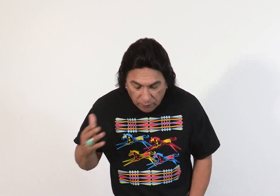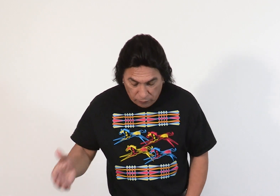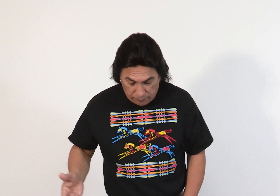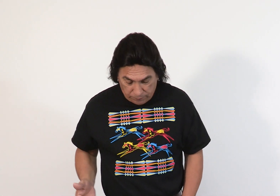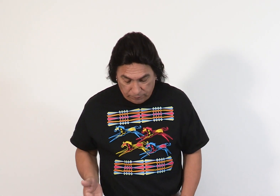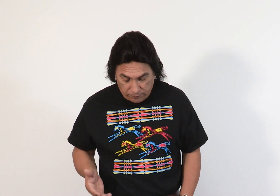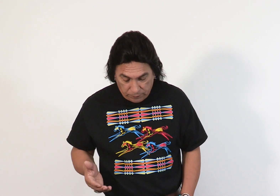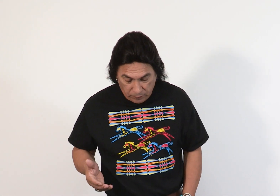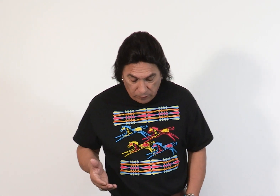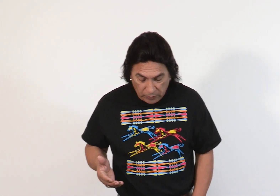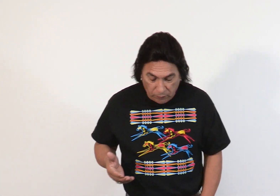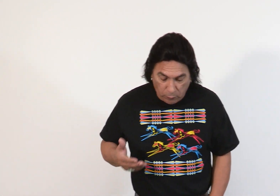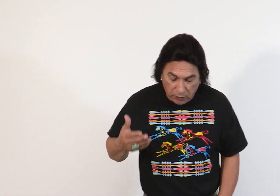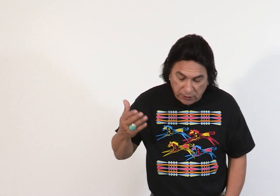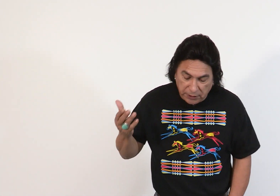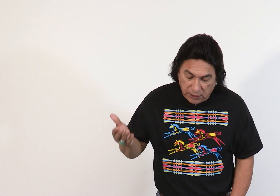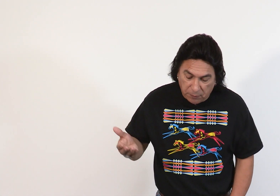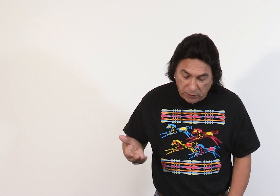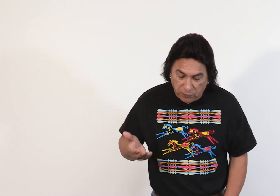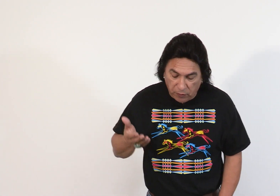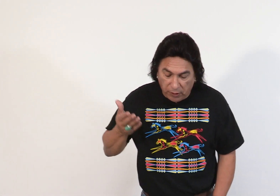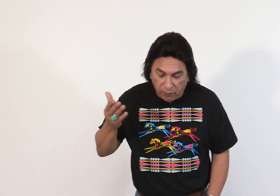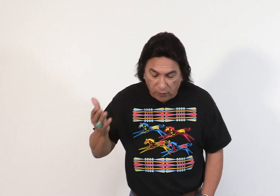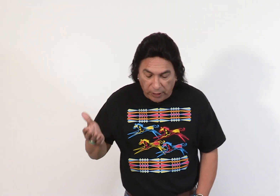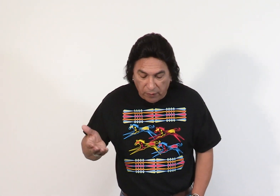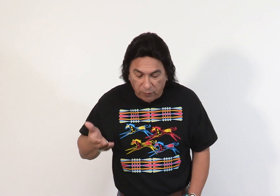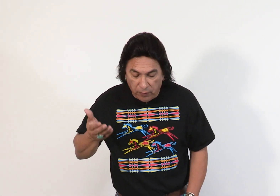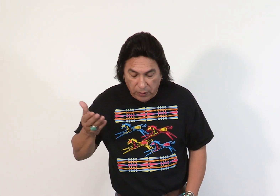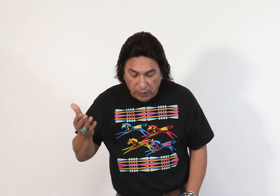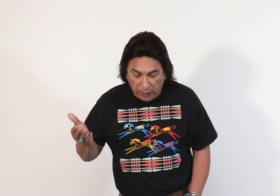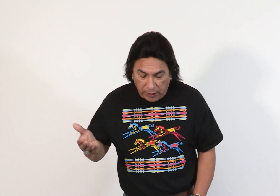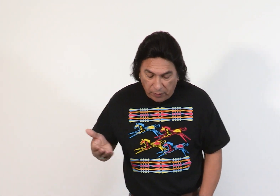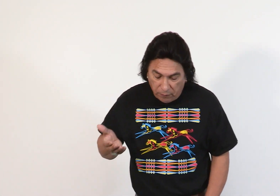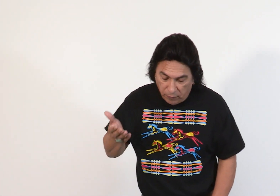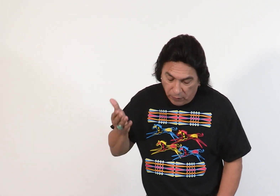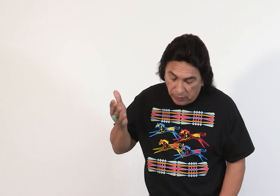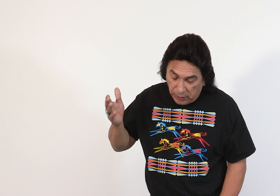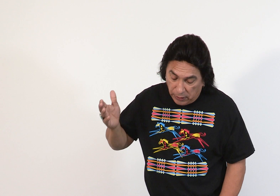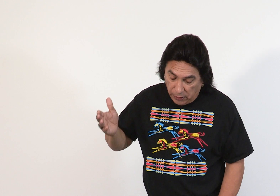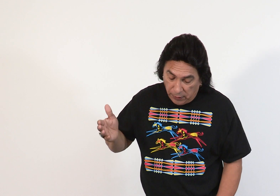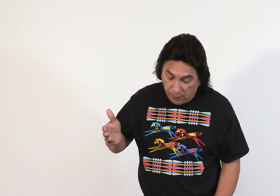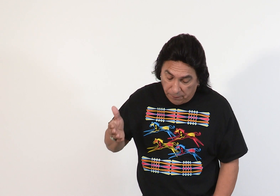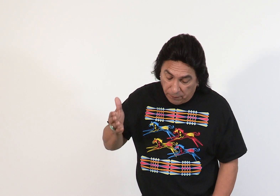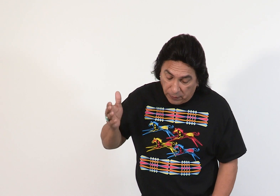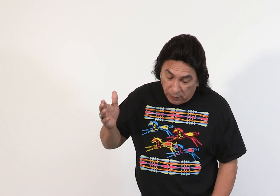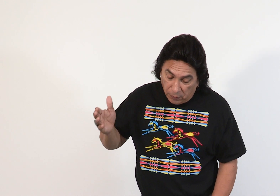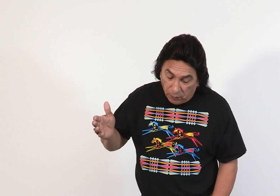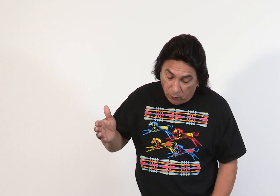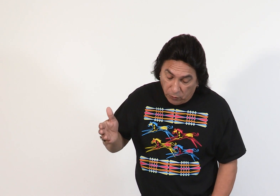forever. If we want to say something's forever and ever, we'll